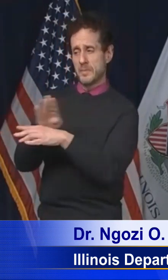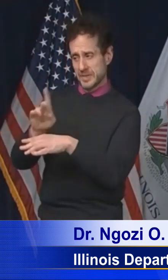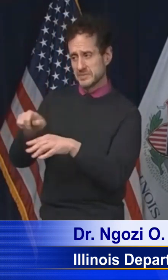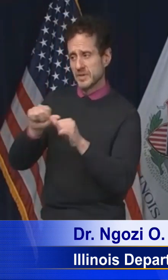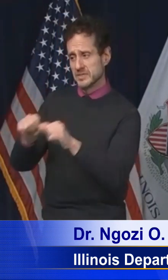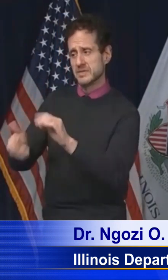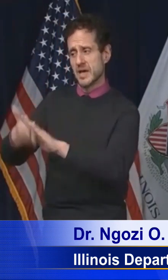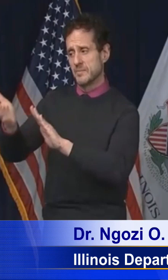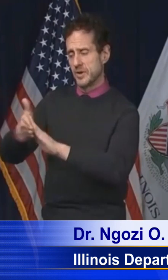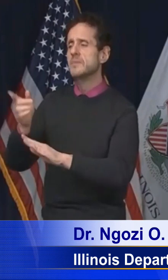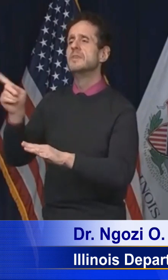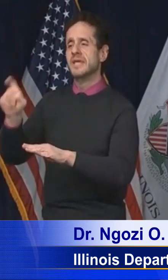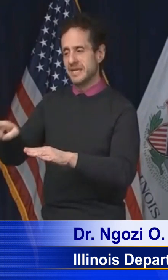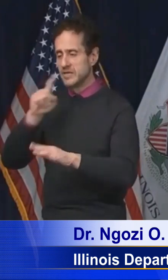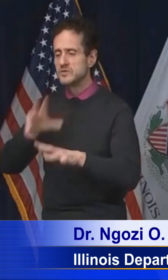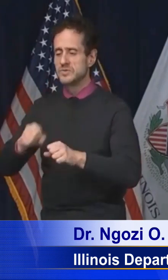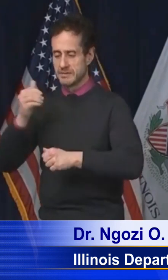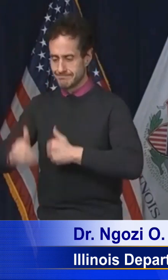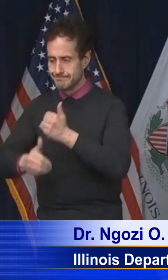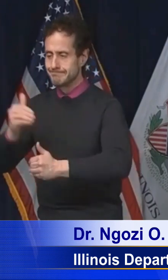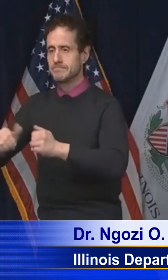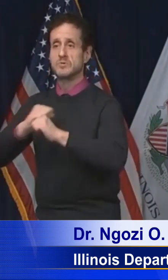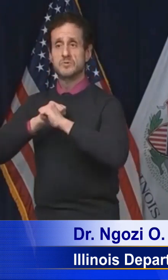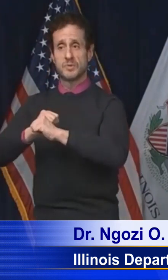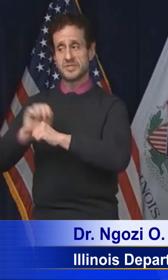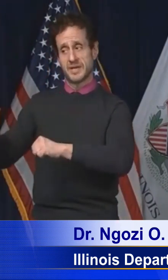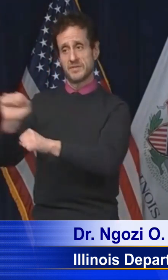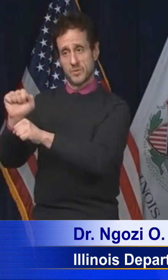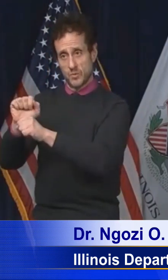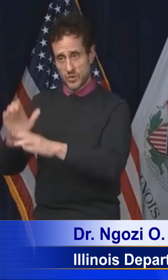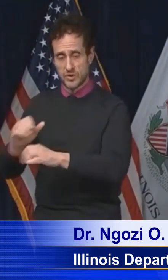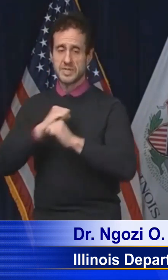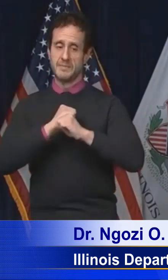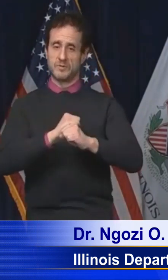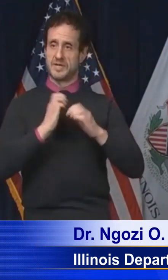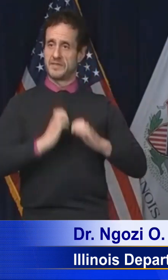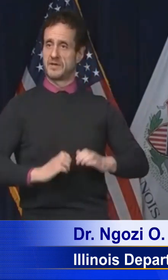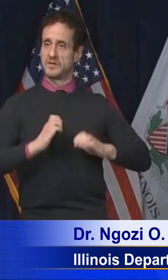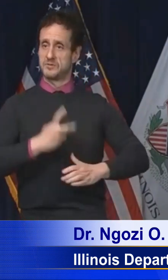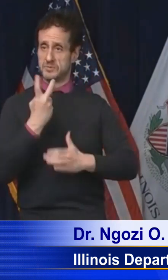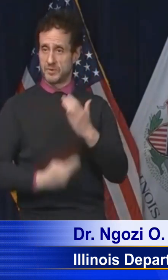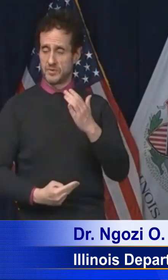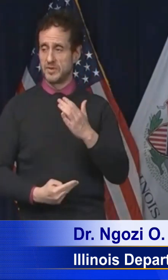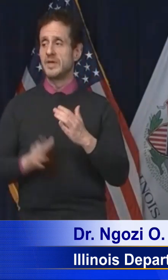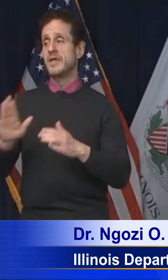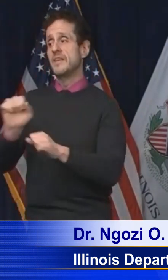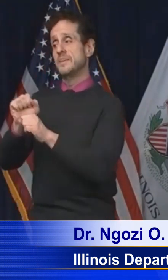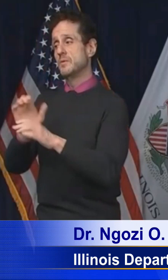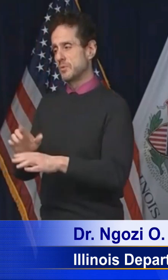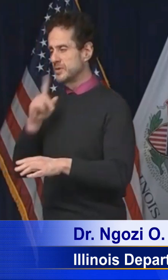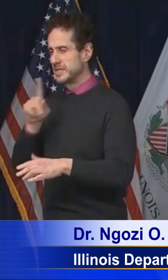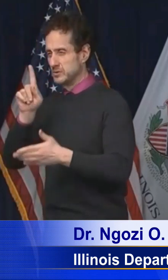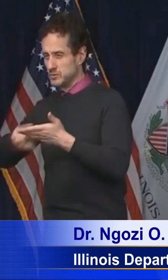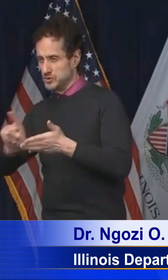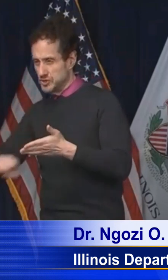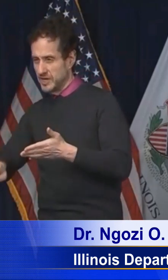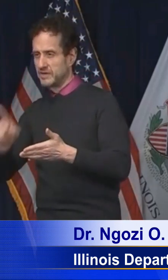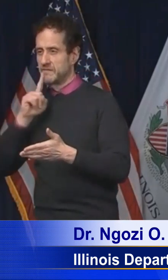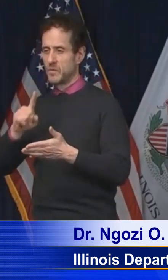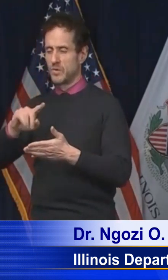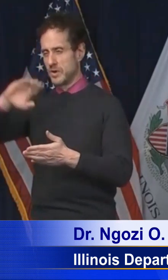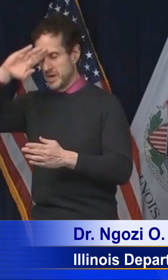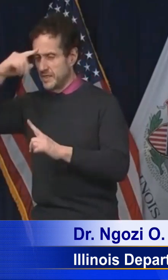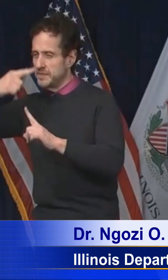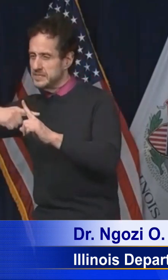they must take steps to protect both the employees and the customers. Employees should be monitored for symptoms, and